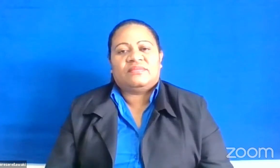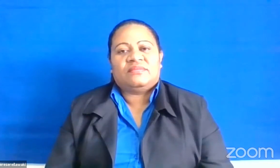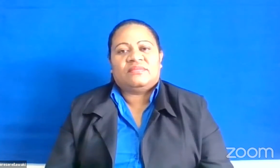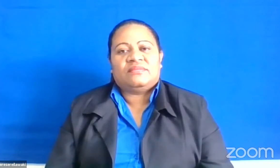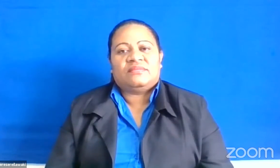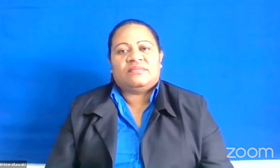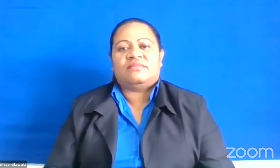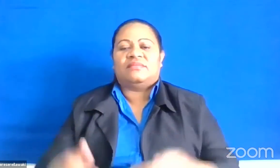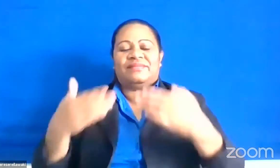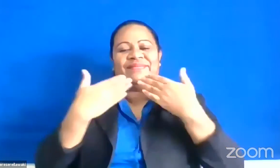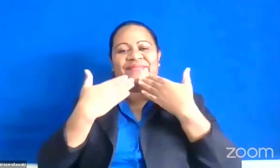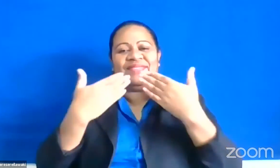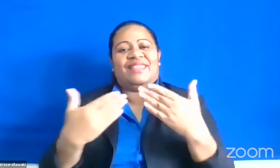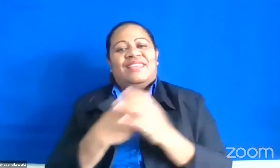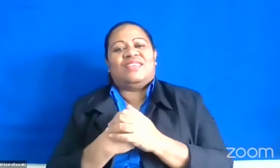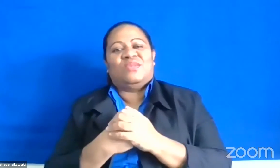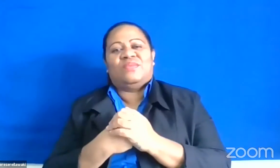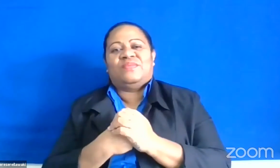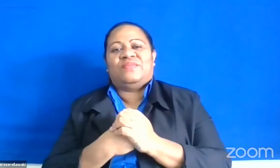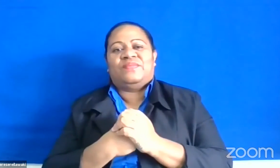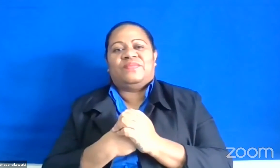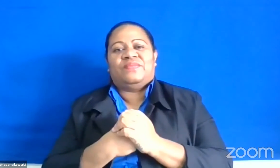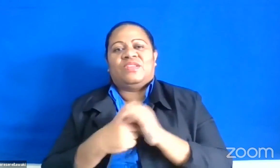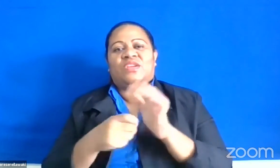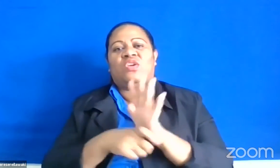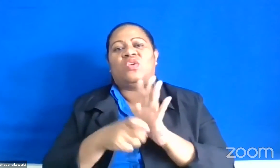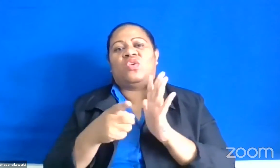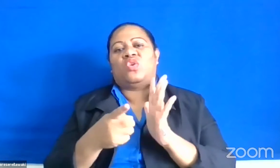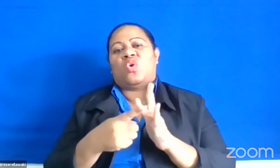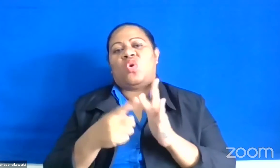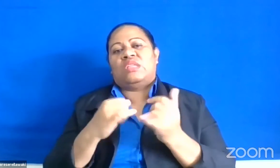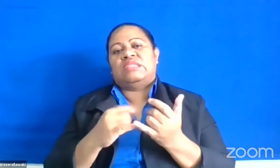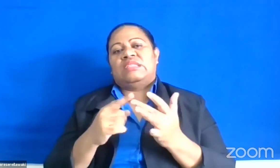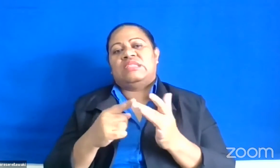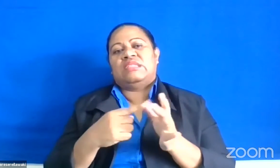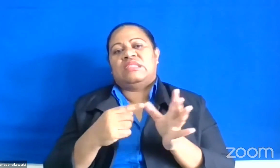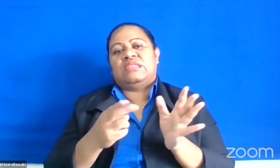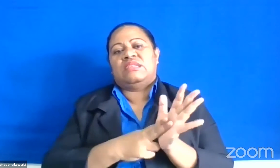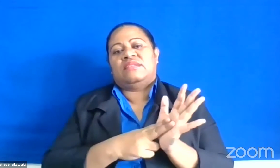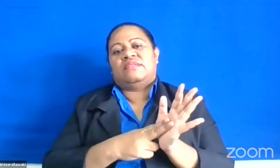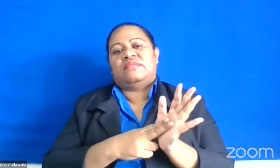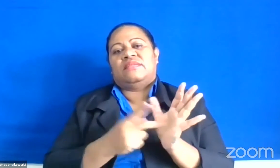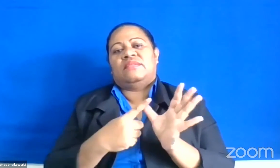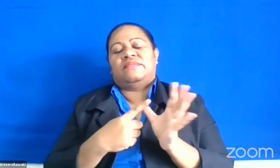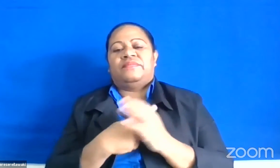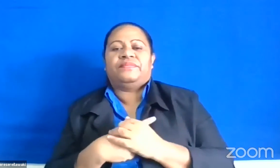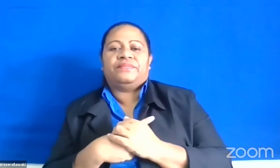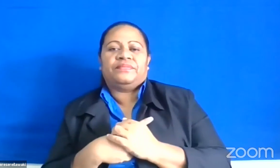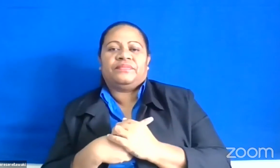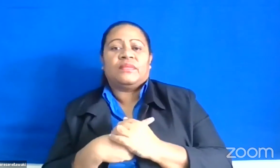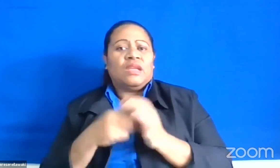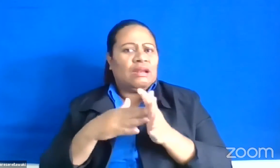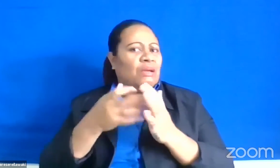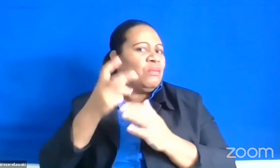for that wonderful presentation. It is so good to hear about women